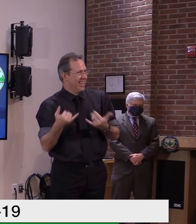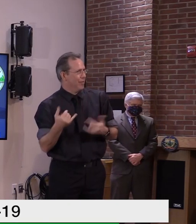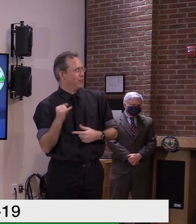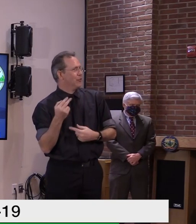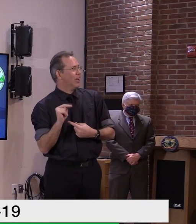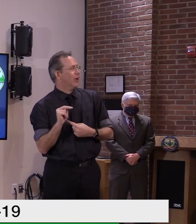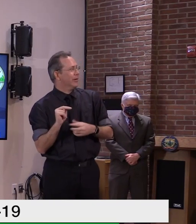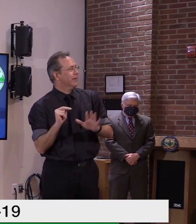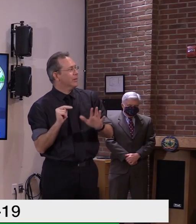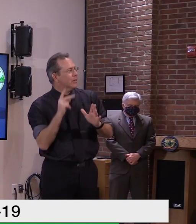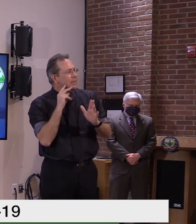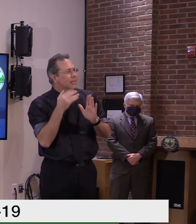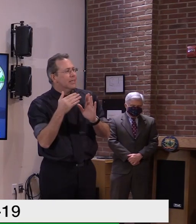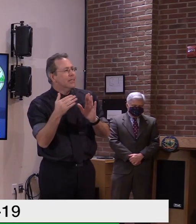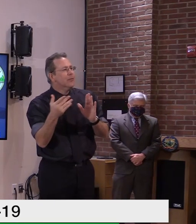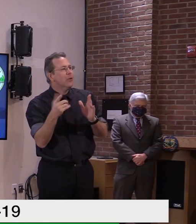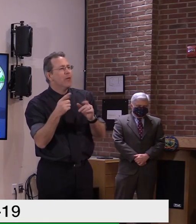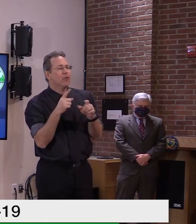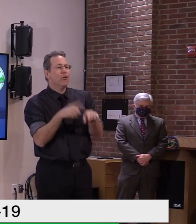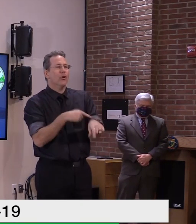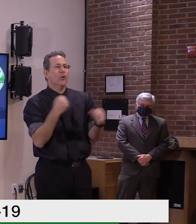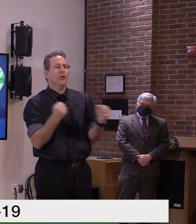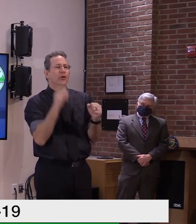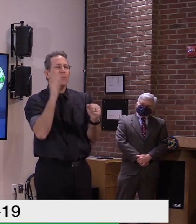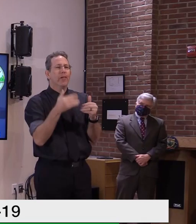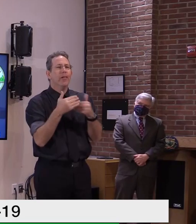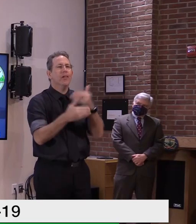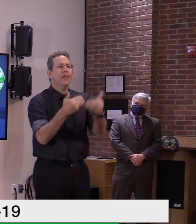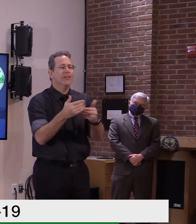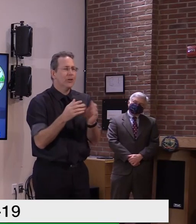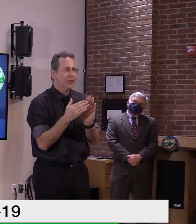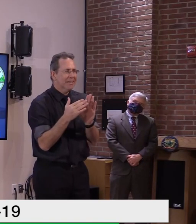we're done. But it really does look like we are